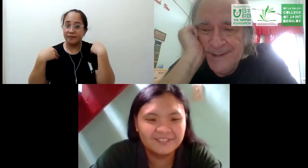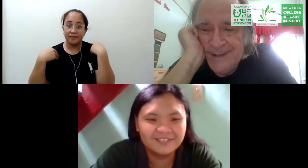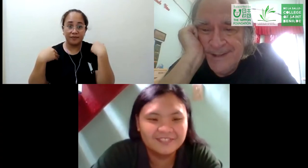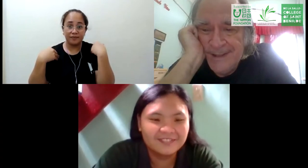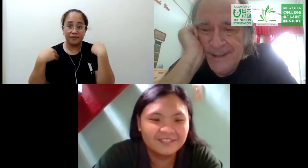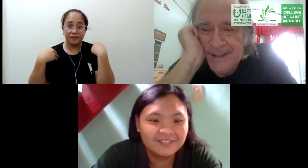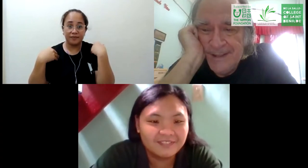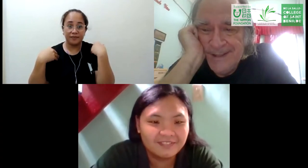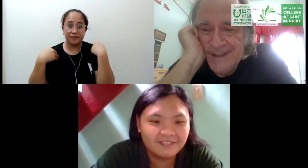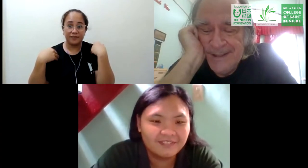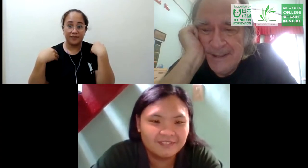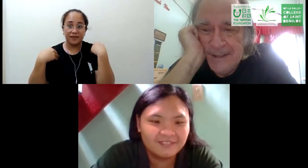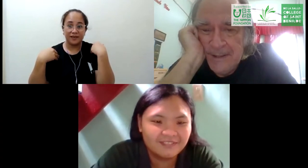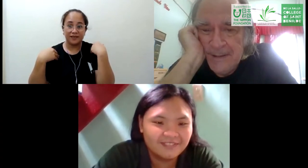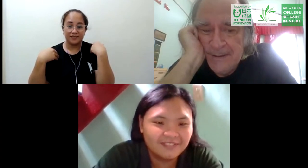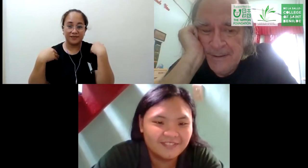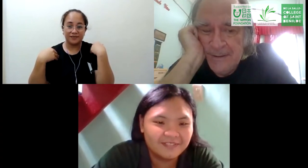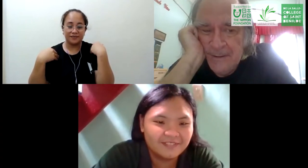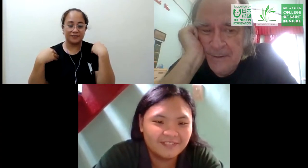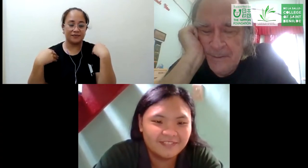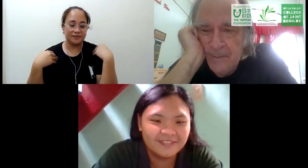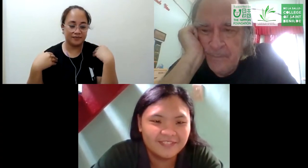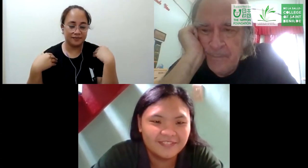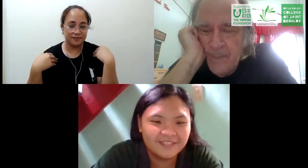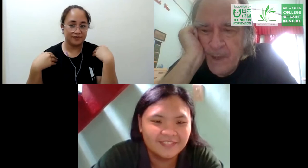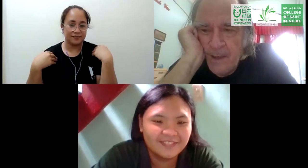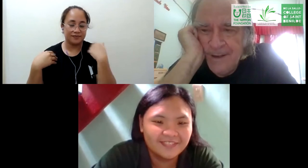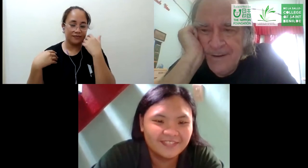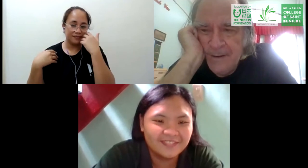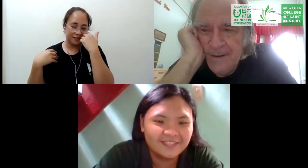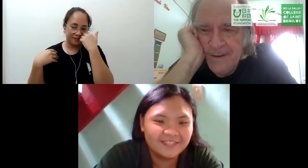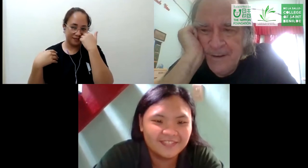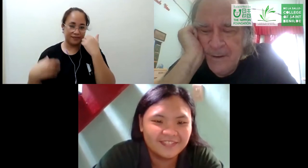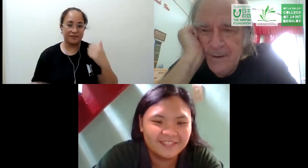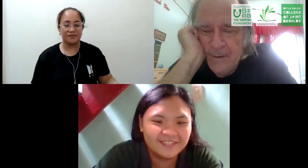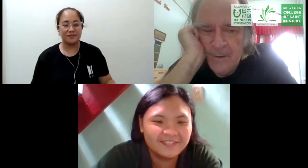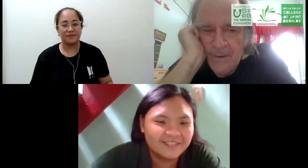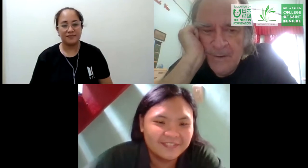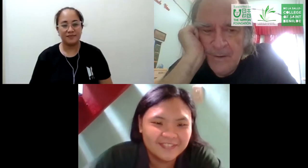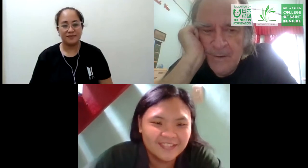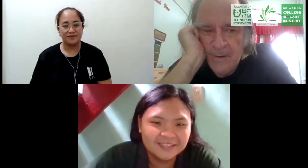Sorry, he's just talking about there are certain hand shapes yet that we are missing. So, when we put in the header, we